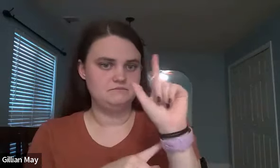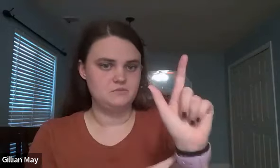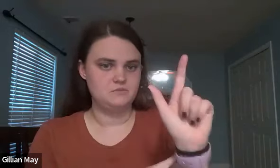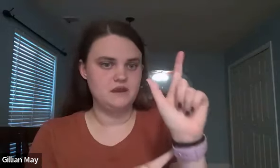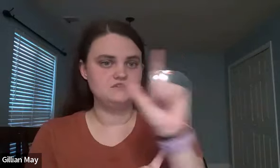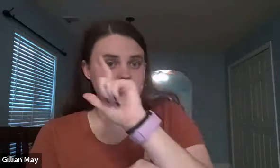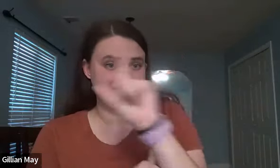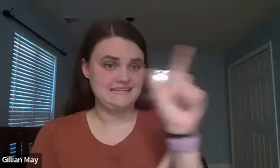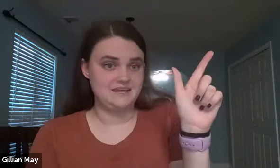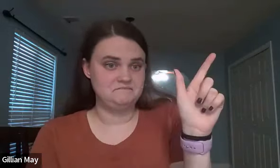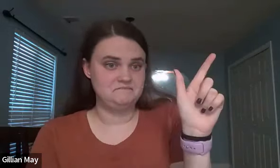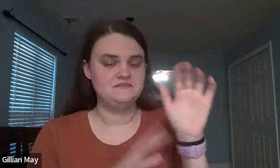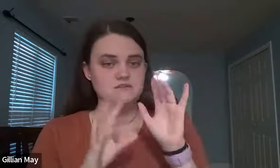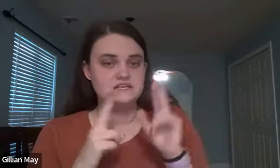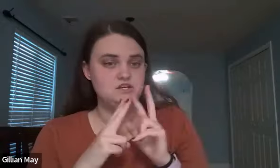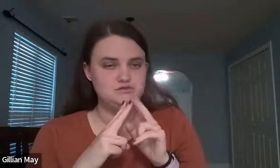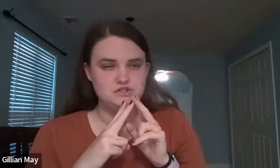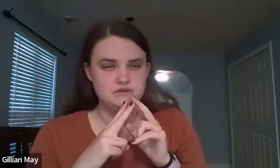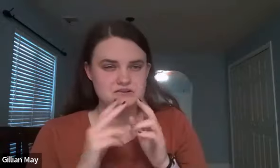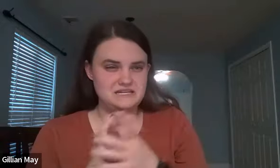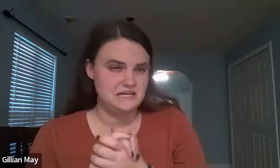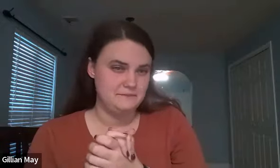That double bounce or slide. So that's how you do two letters in a name.